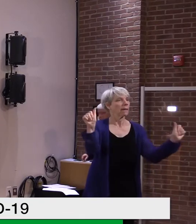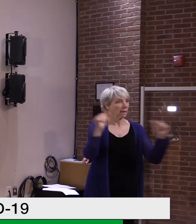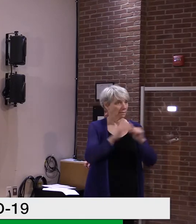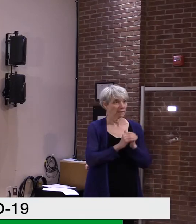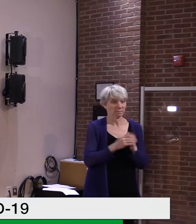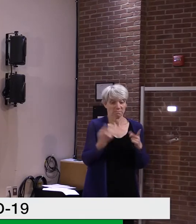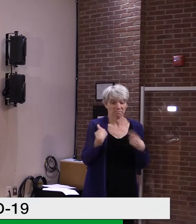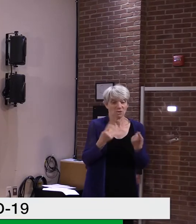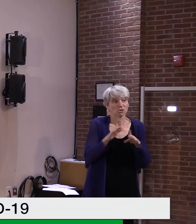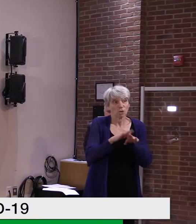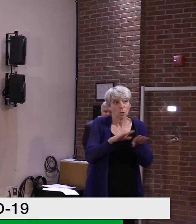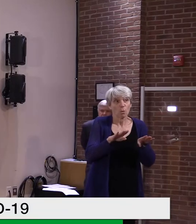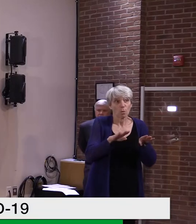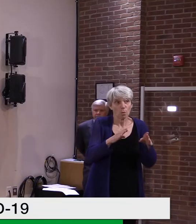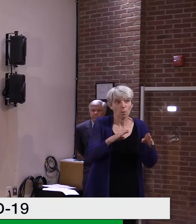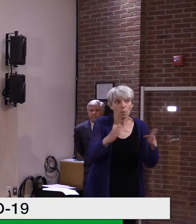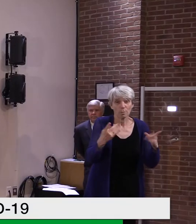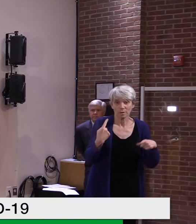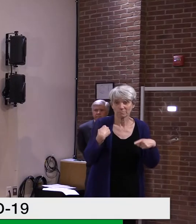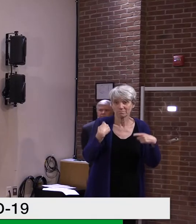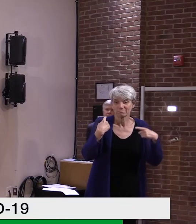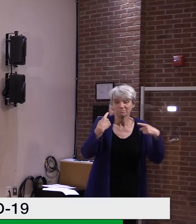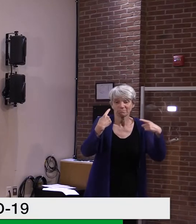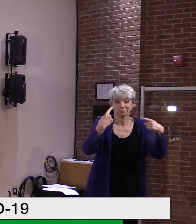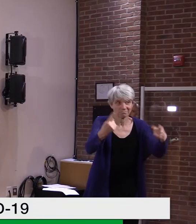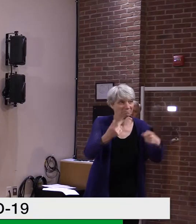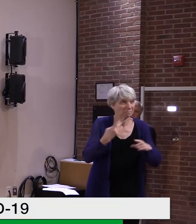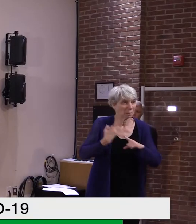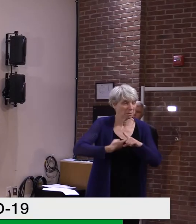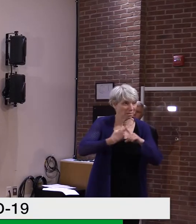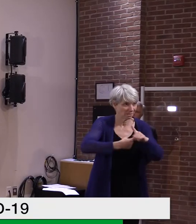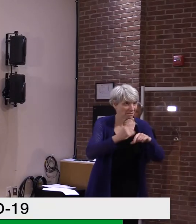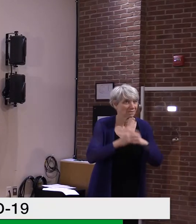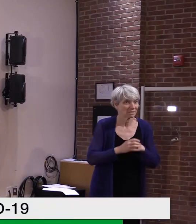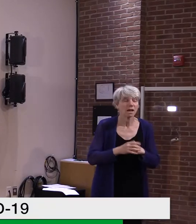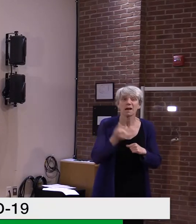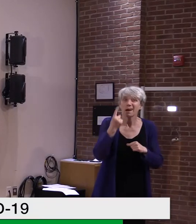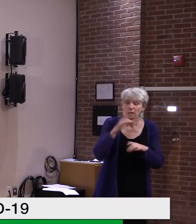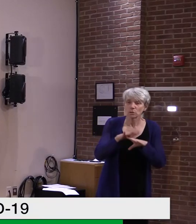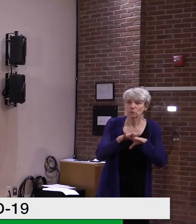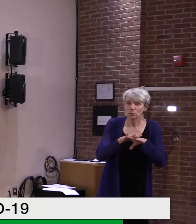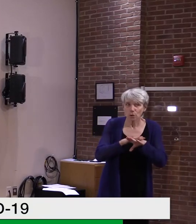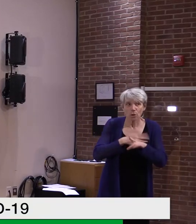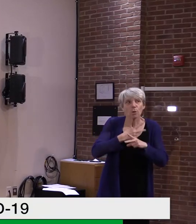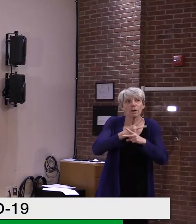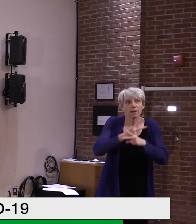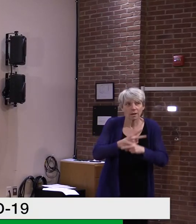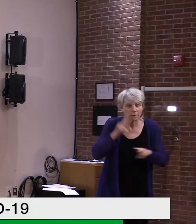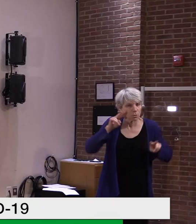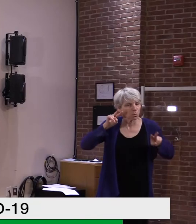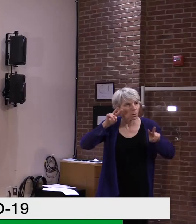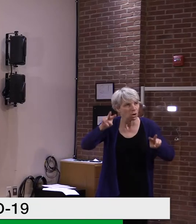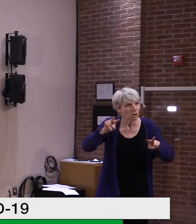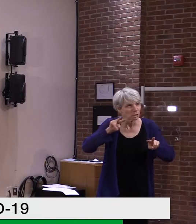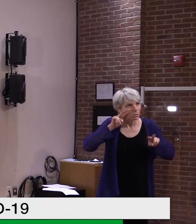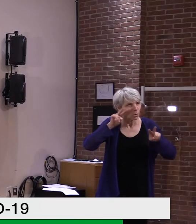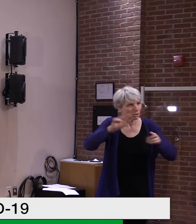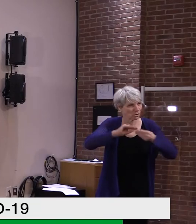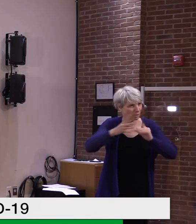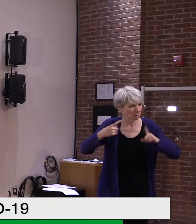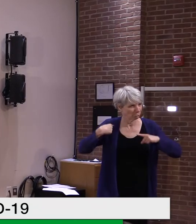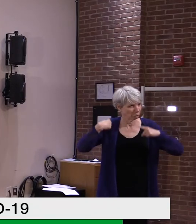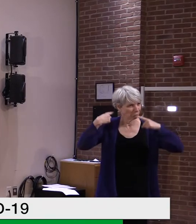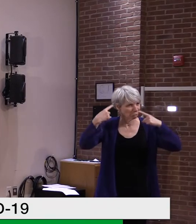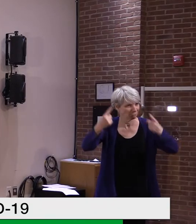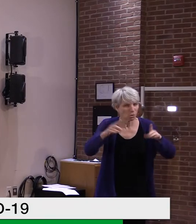up all aspects of Vermont over time in a very phased and gradual way. So I don't think they